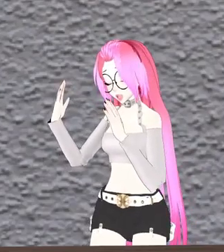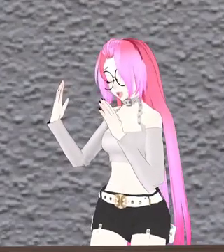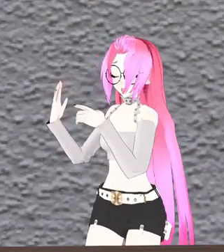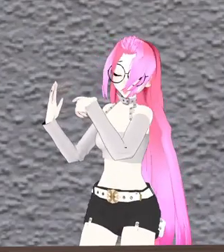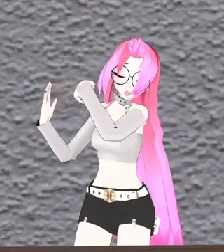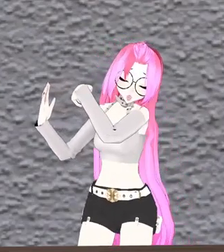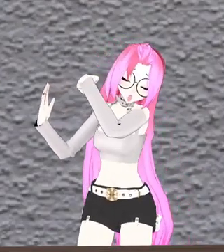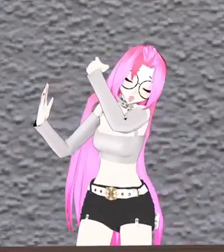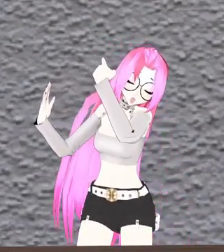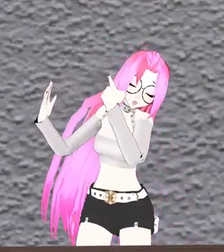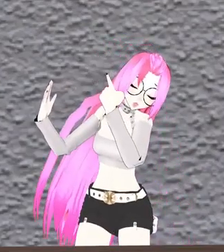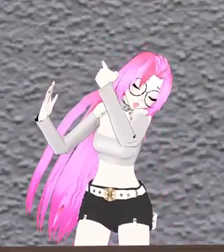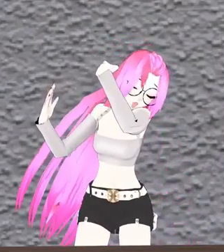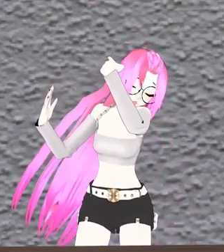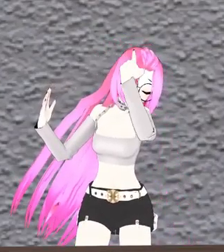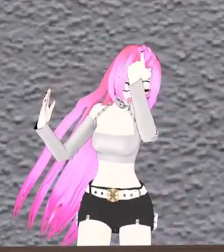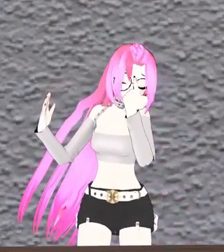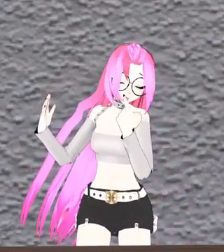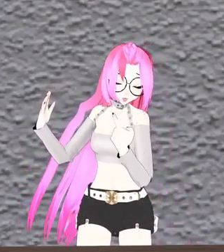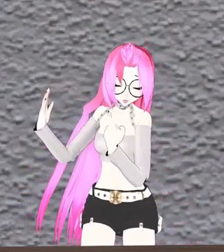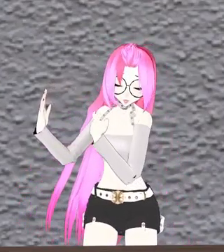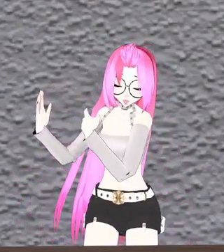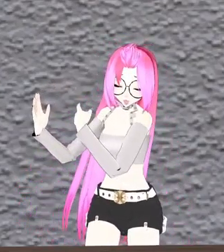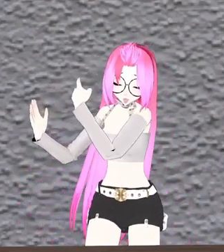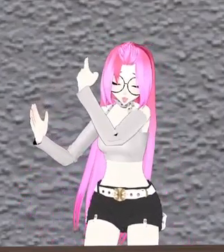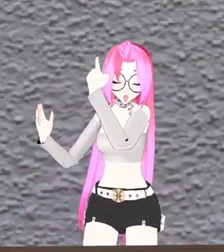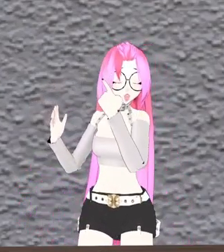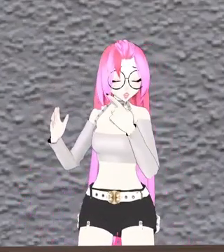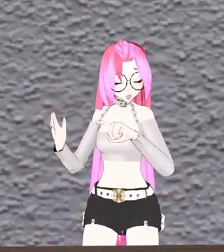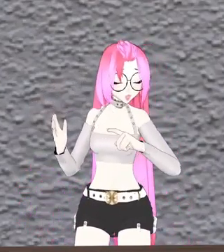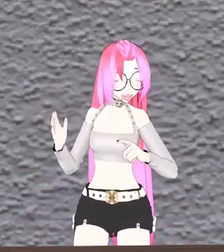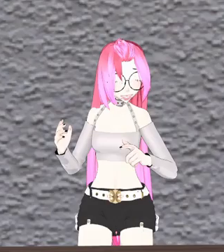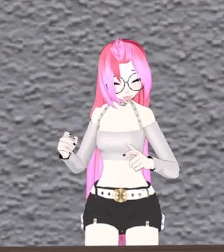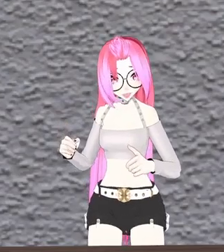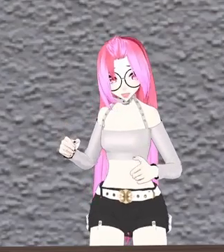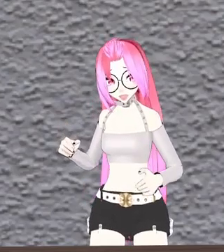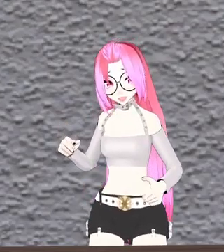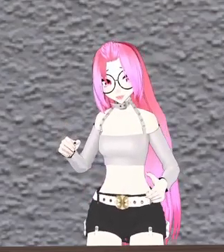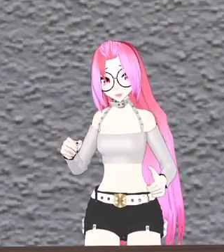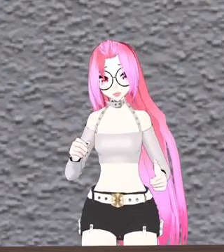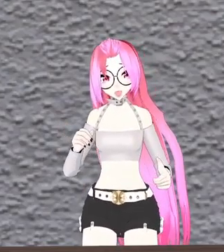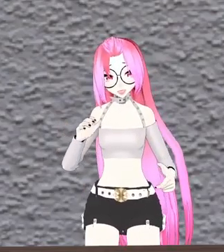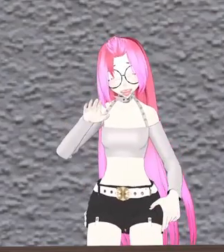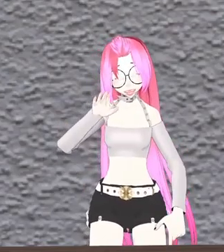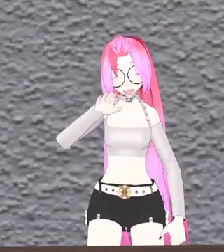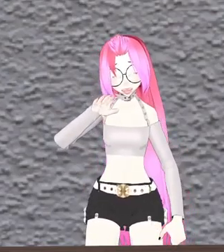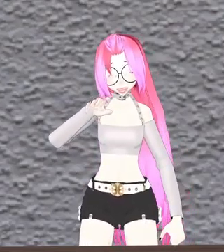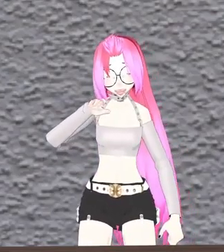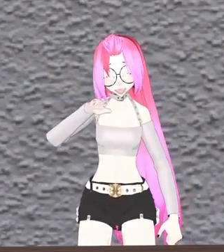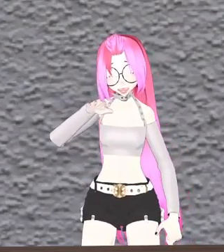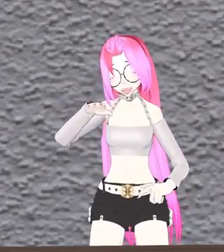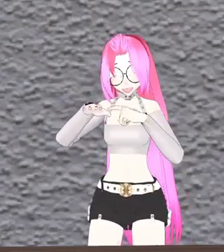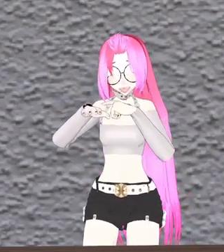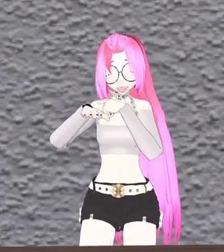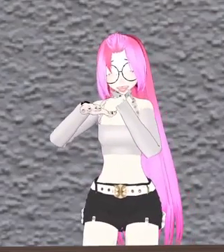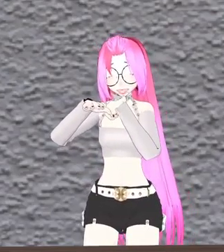side shoulder. And now it's like this big of a box. It's a much smaller box. So that means when you fingerspell, you're going to be